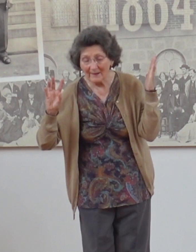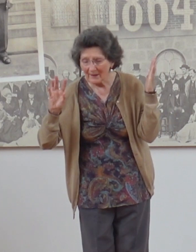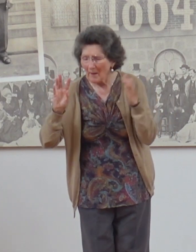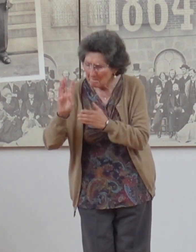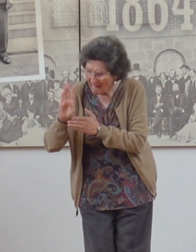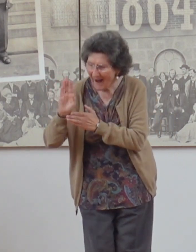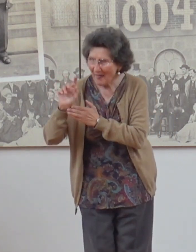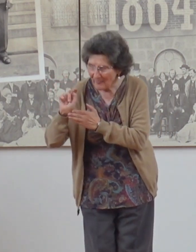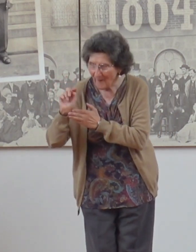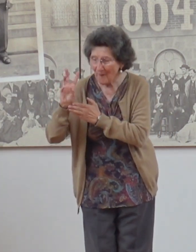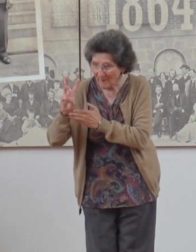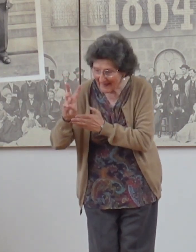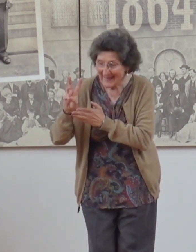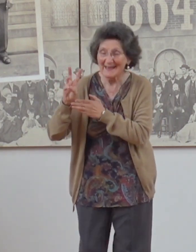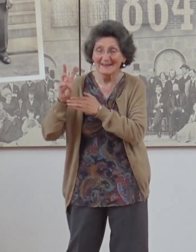And by the way, Nancy said,